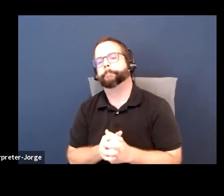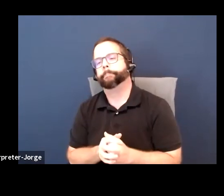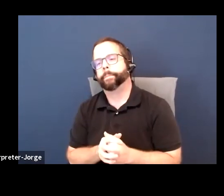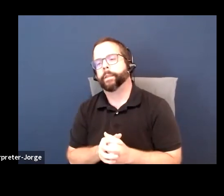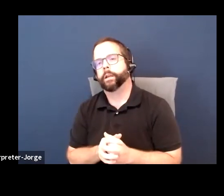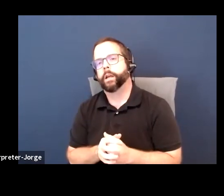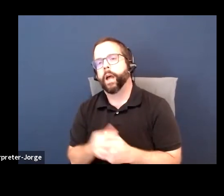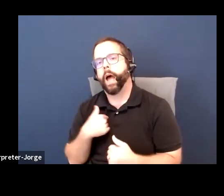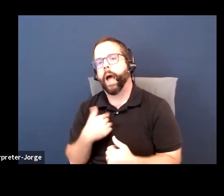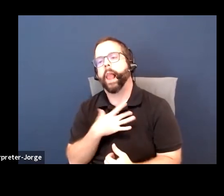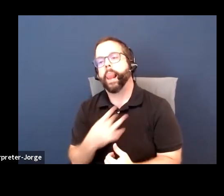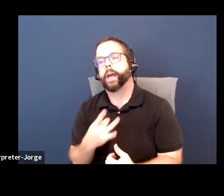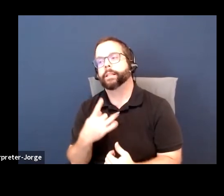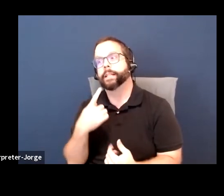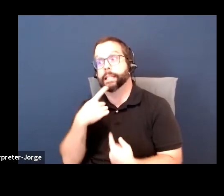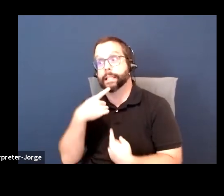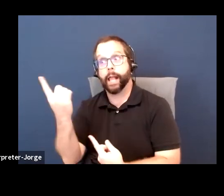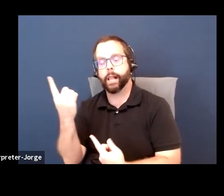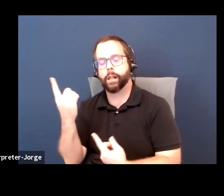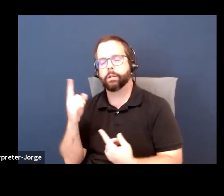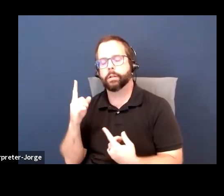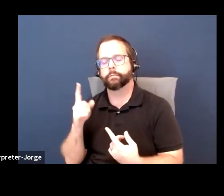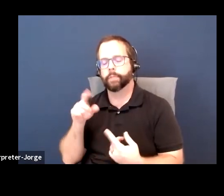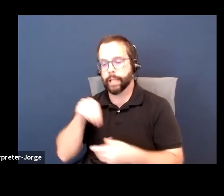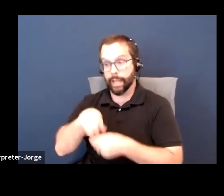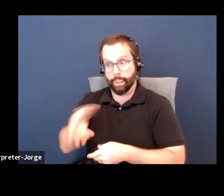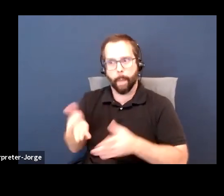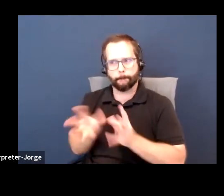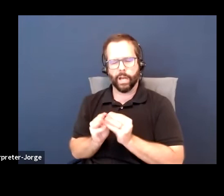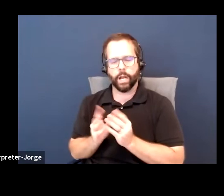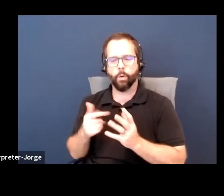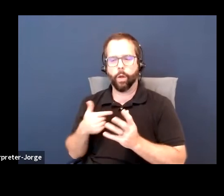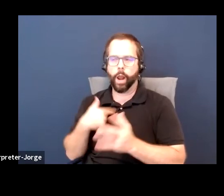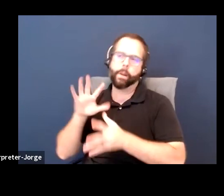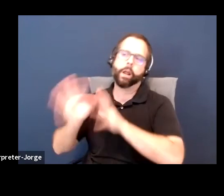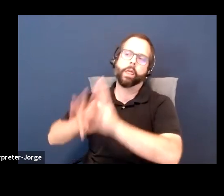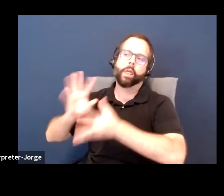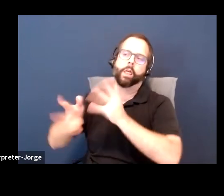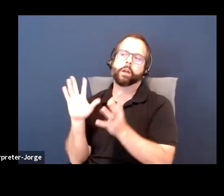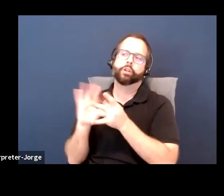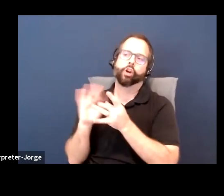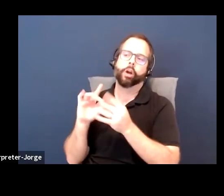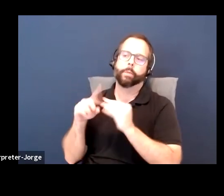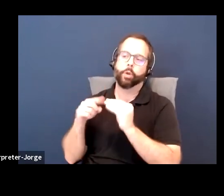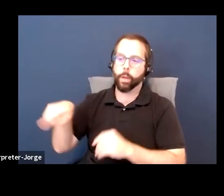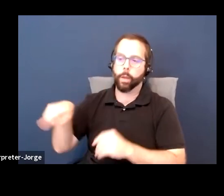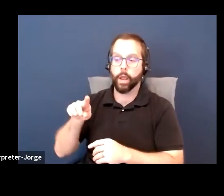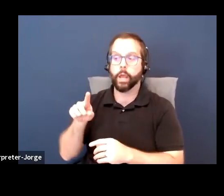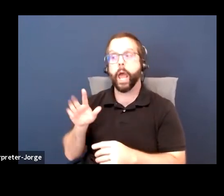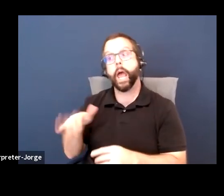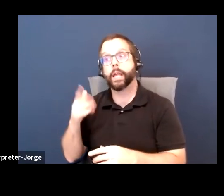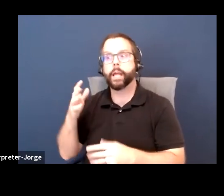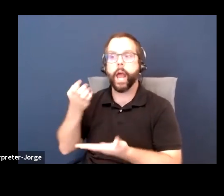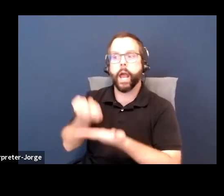I like to say when talking to folks about, the sort of economic benefit is that you're not